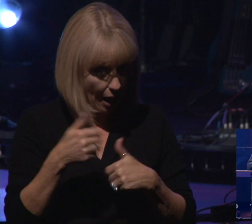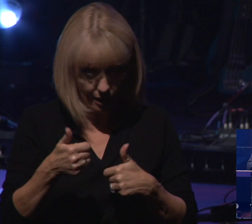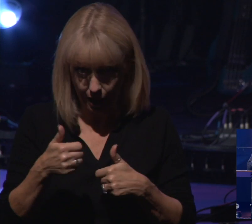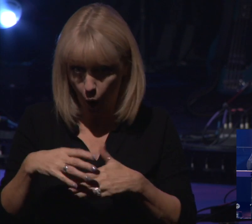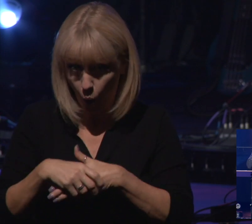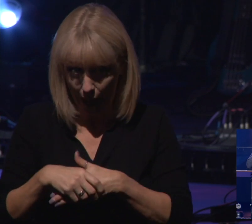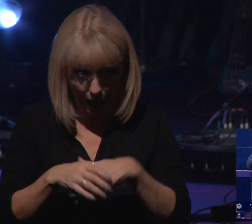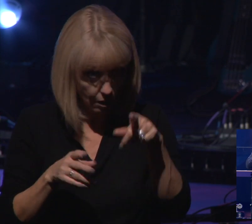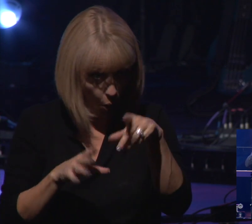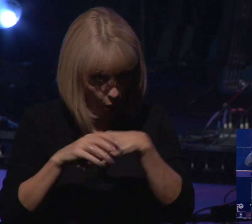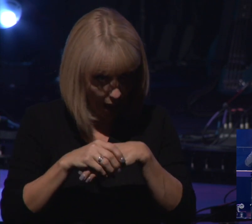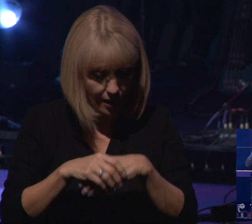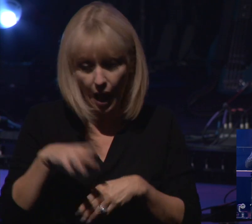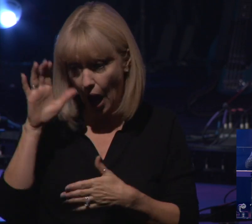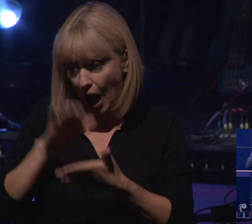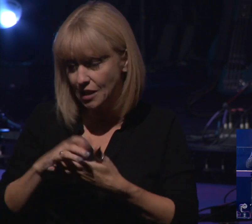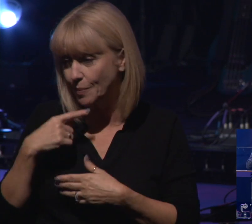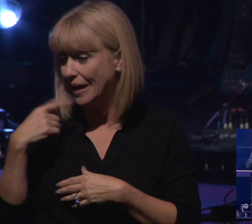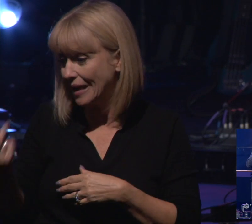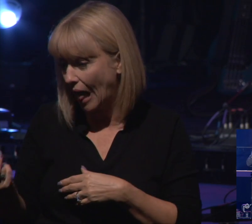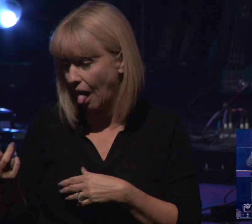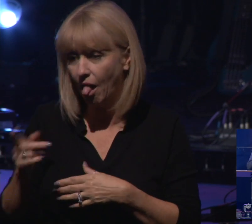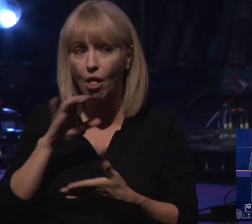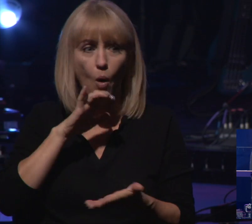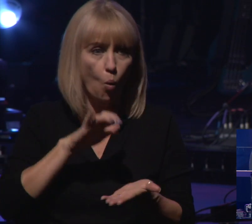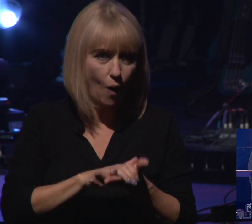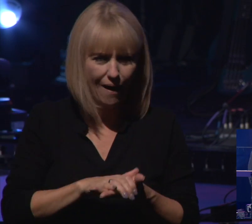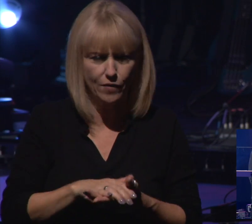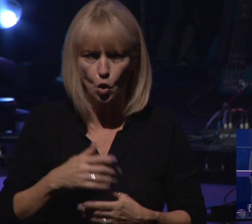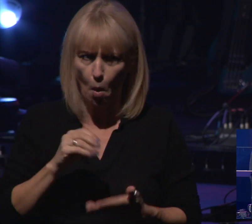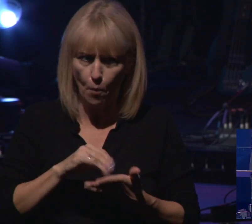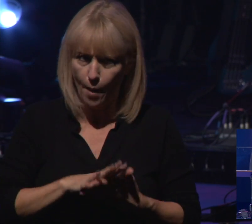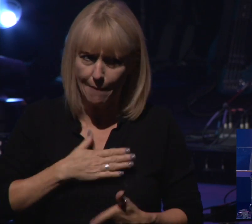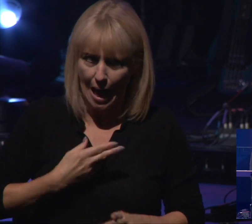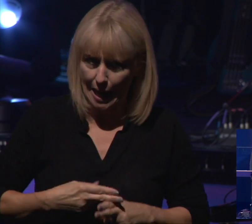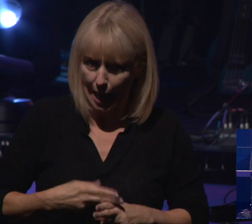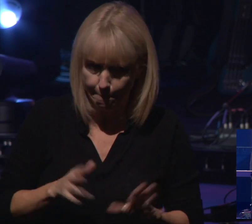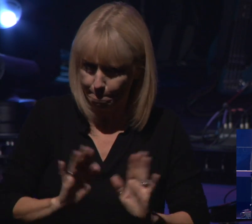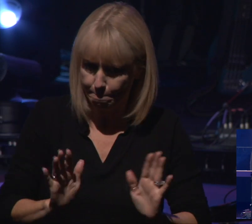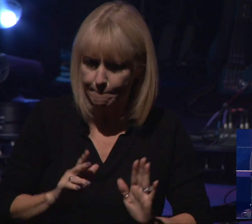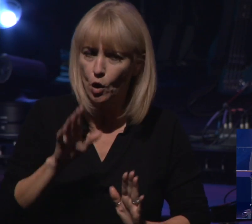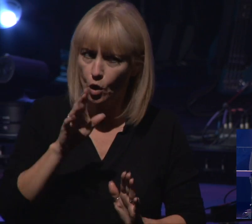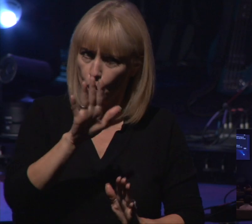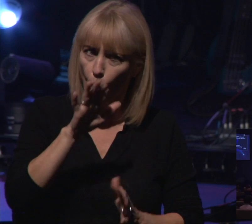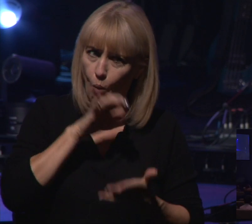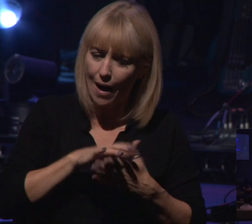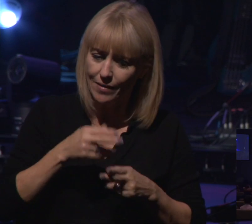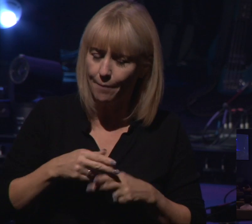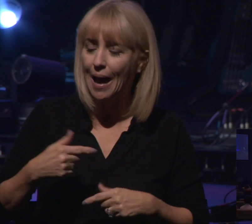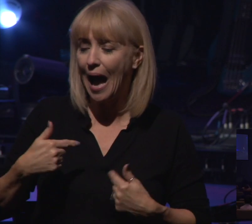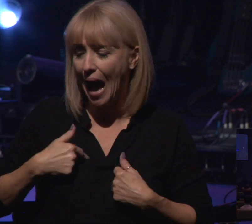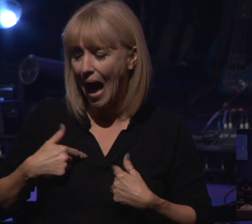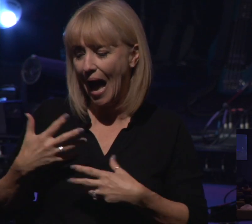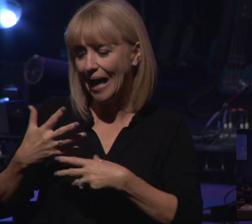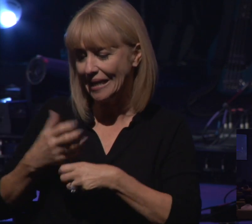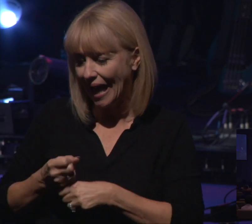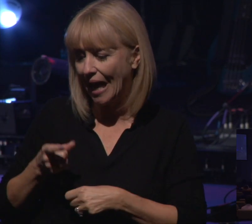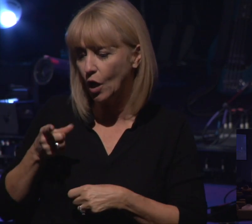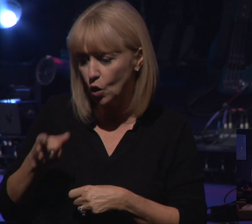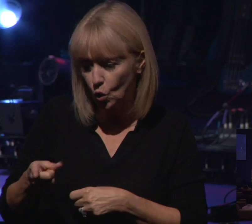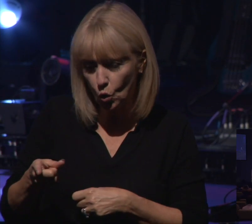work. So got their hand? Okay, husbands, say it first. Ready? And you put their own name in there. Don't put my name,